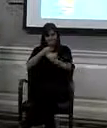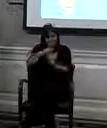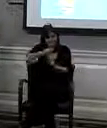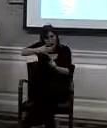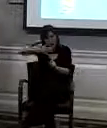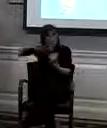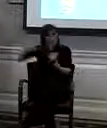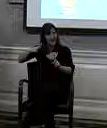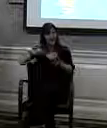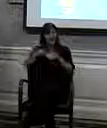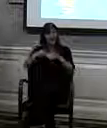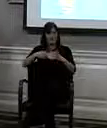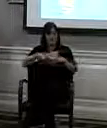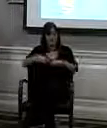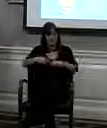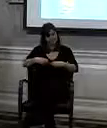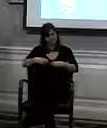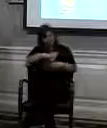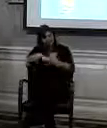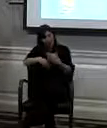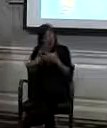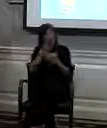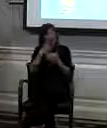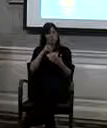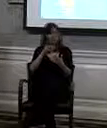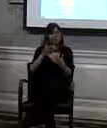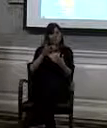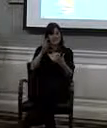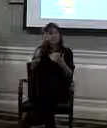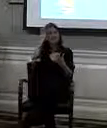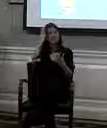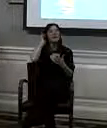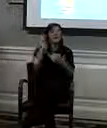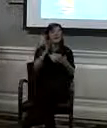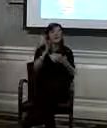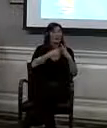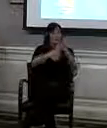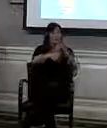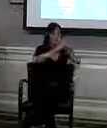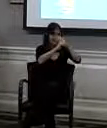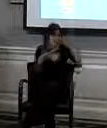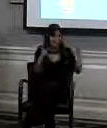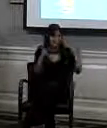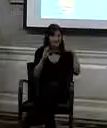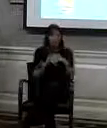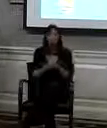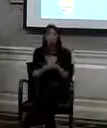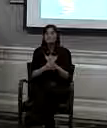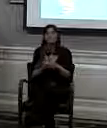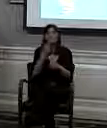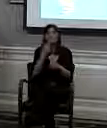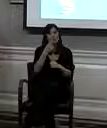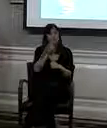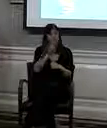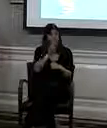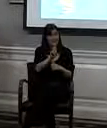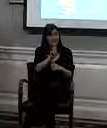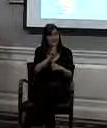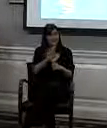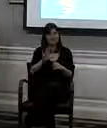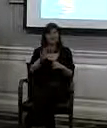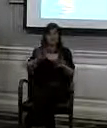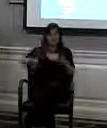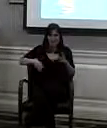more popular across the globe. As human rights education has been adopted and elaborated upon by more and more educational